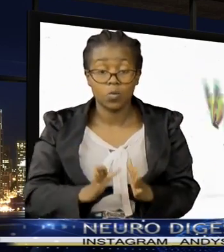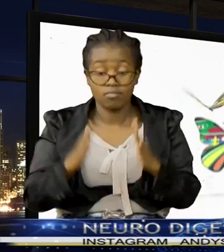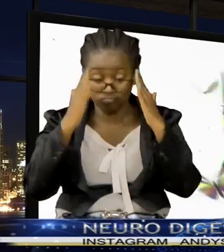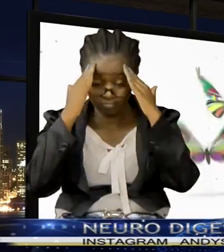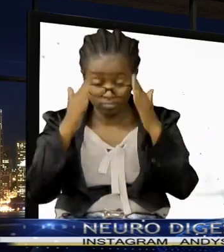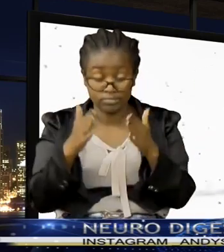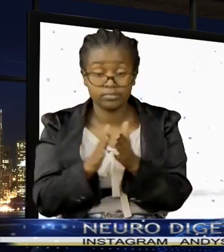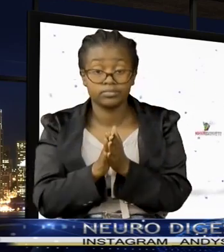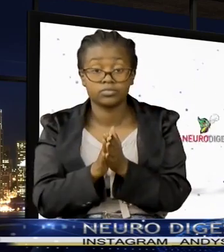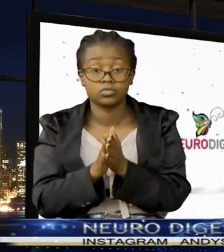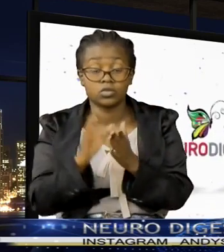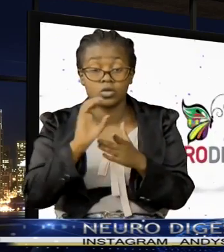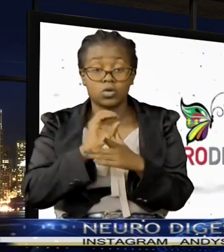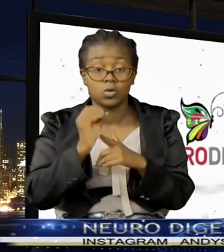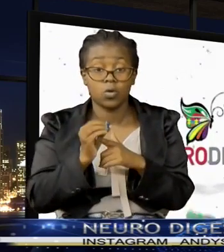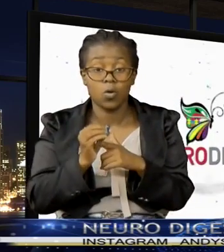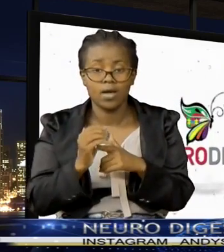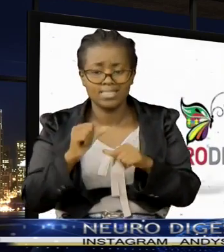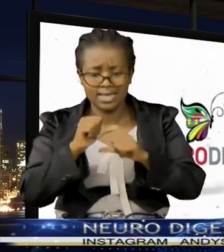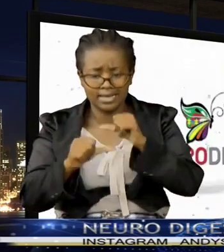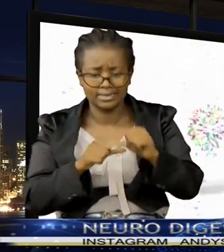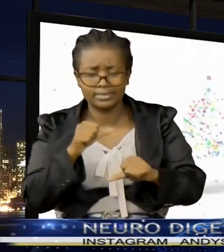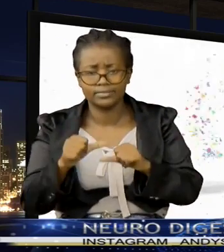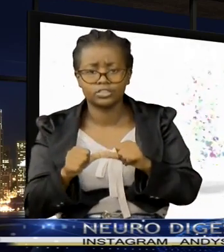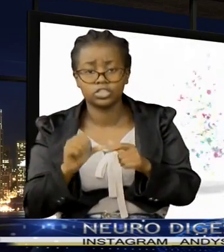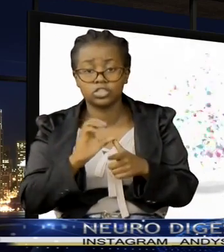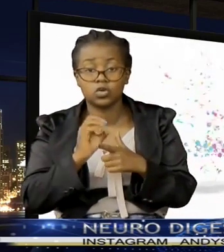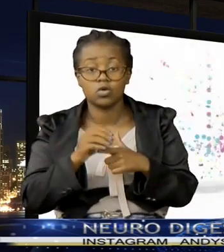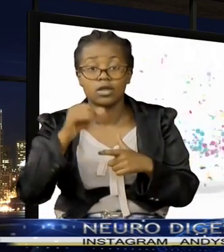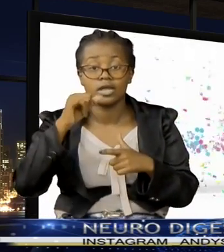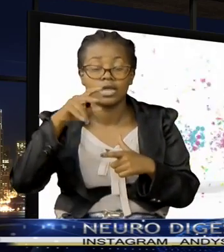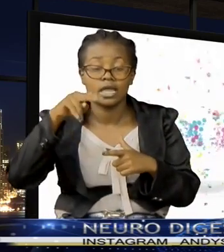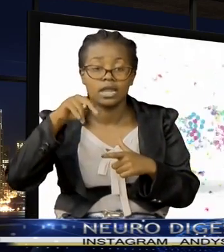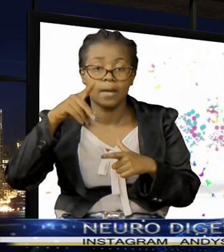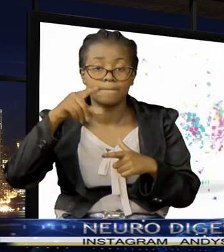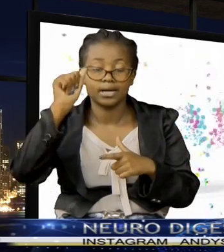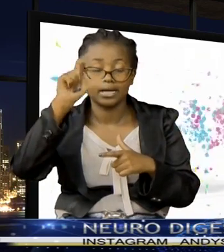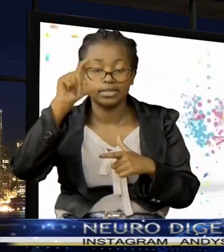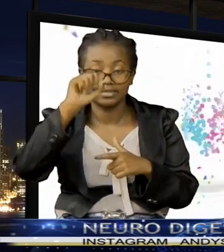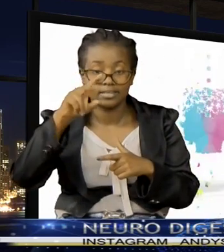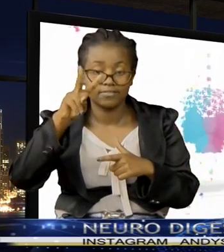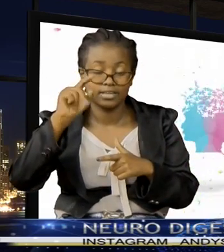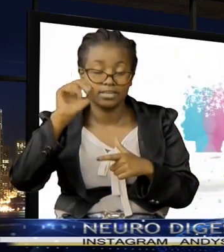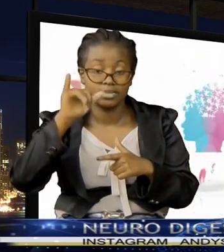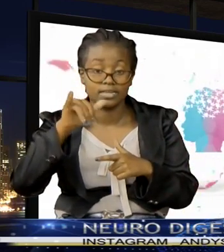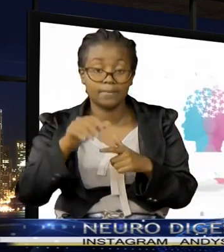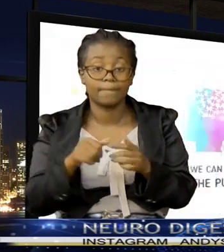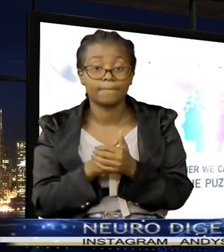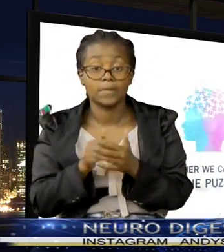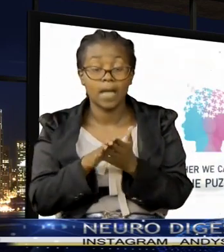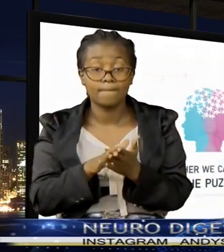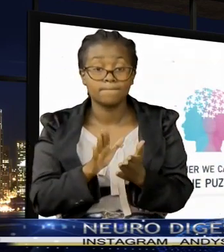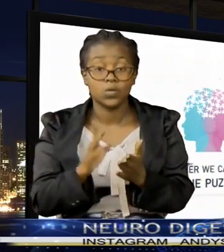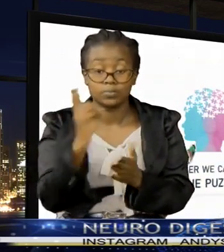inattention and or hyperactivity or impulsivity that is more frequently displayed and more